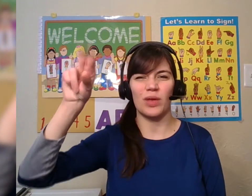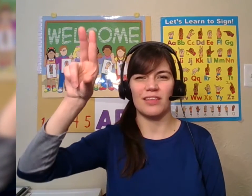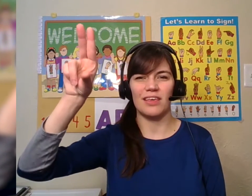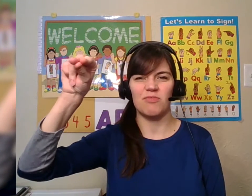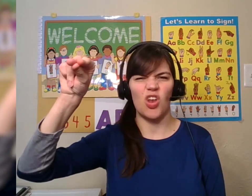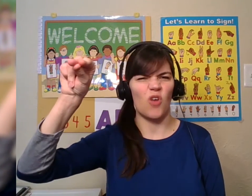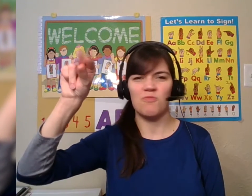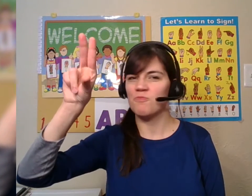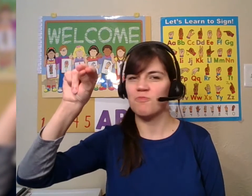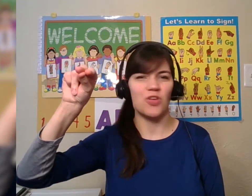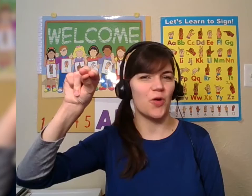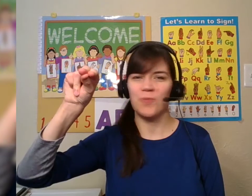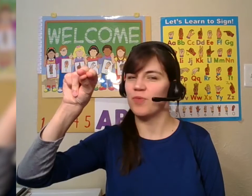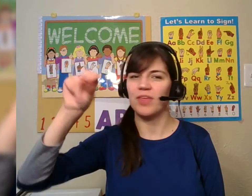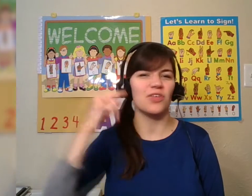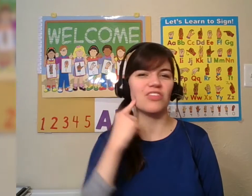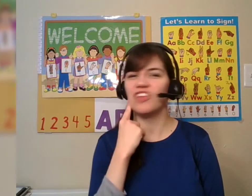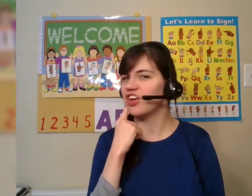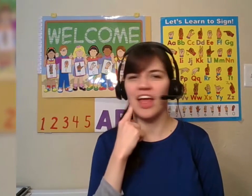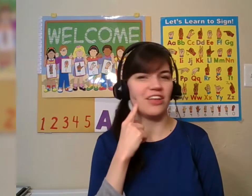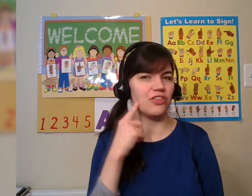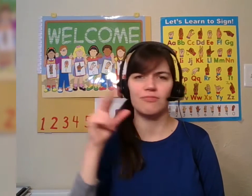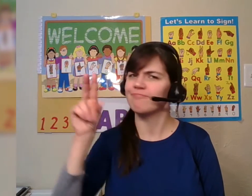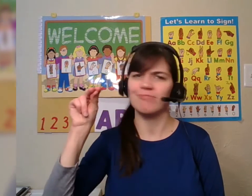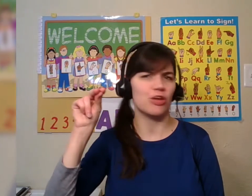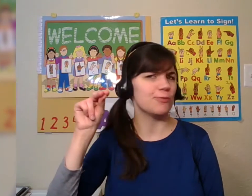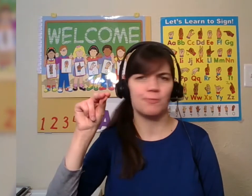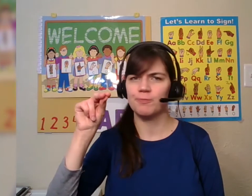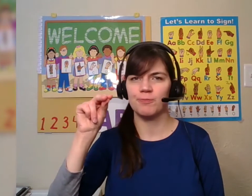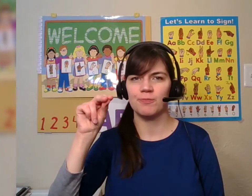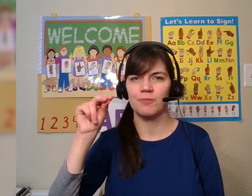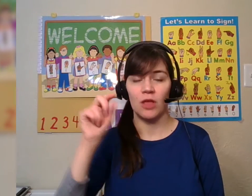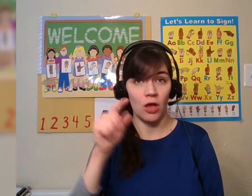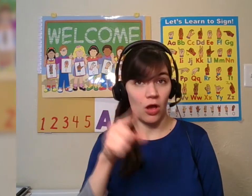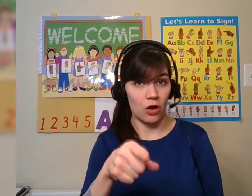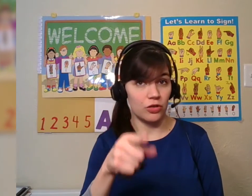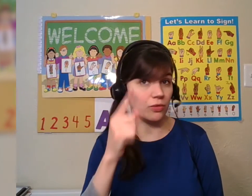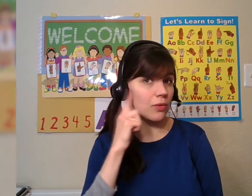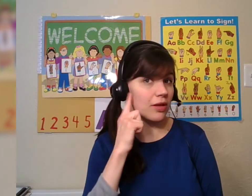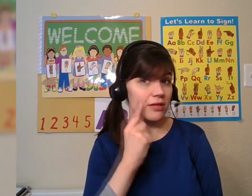quickly. No, no. And you can shake your head too. No. Are you